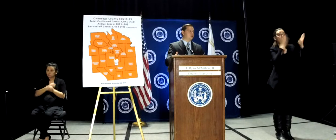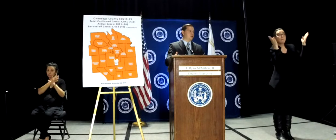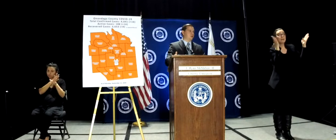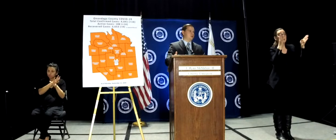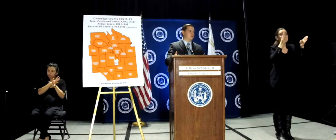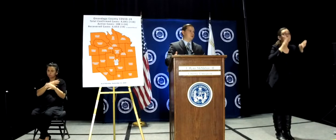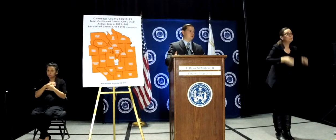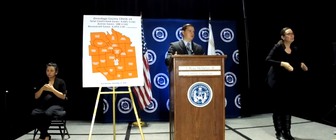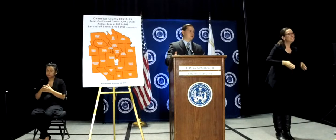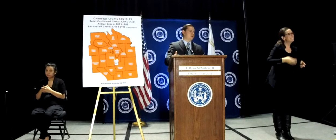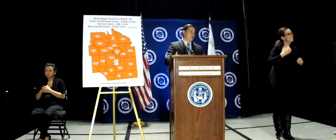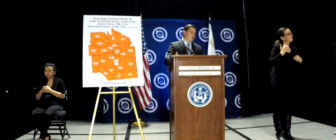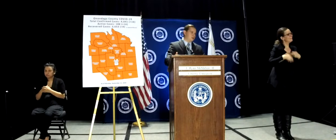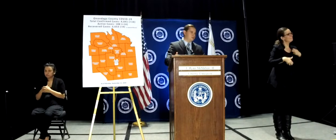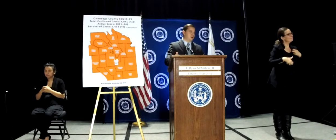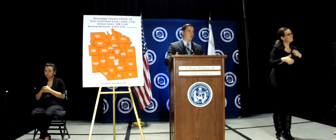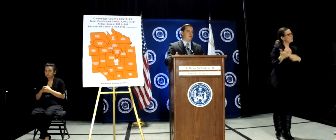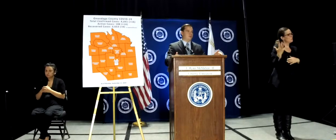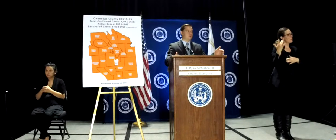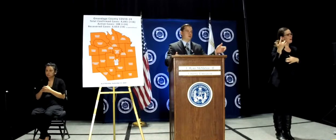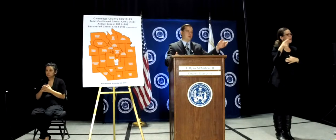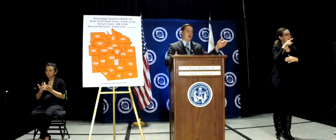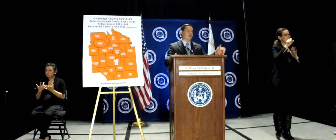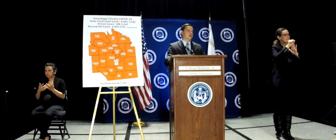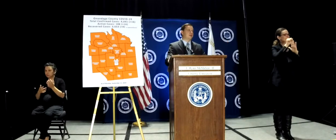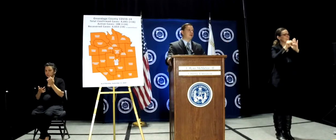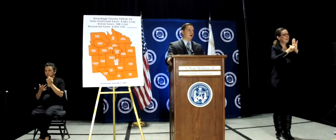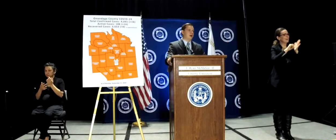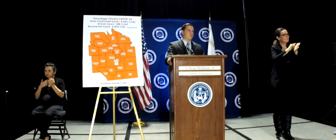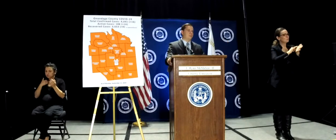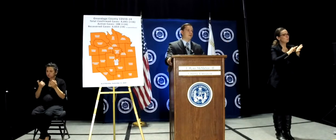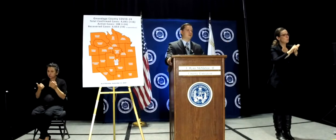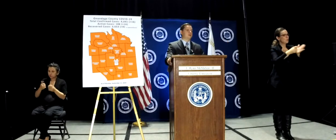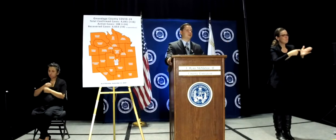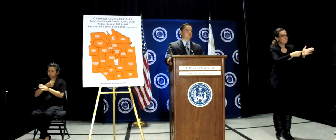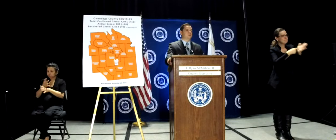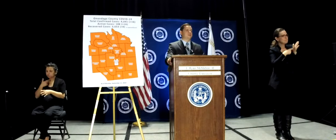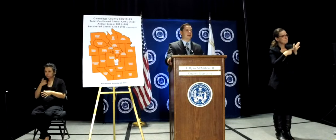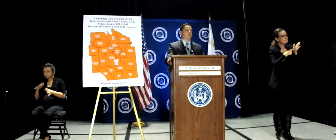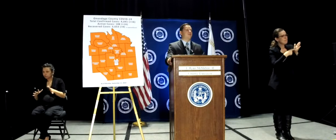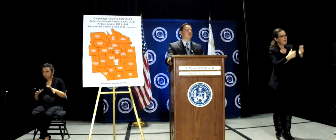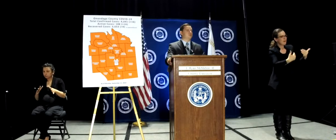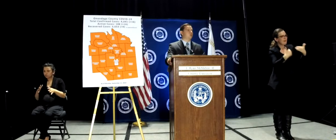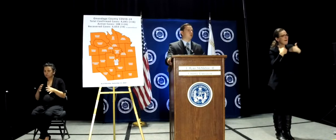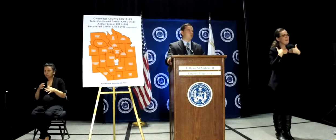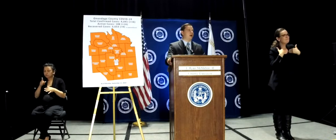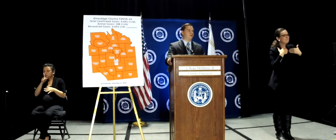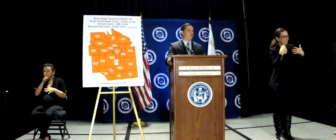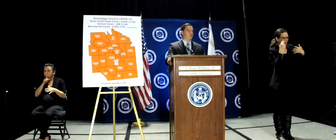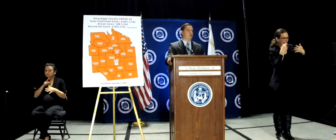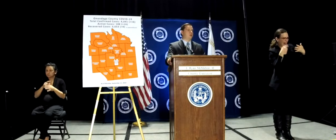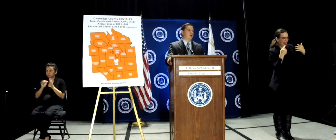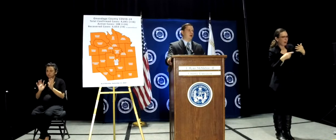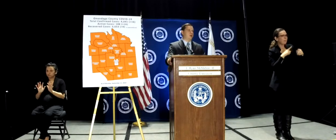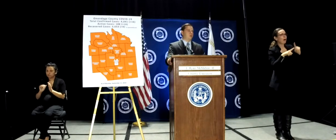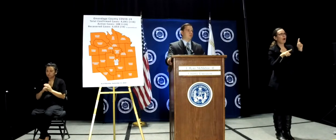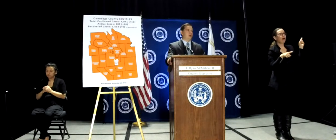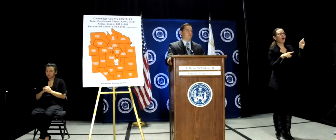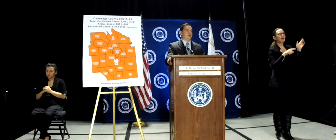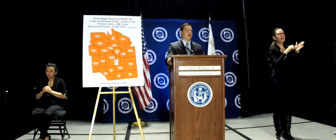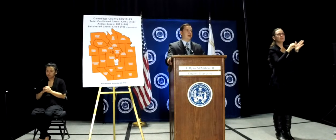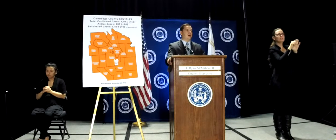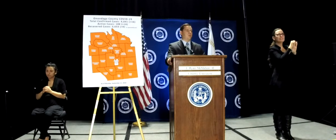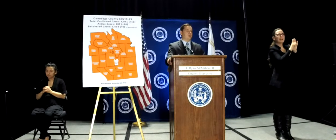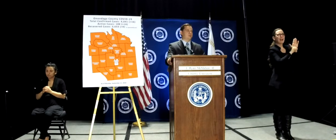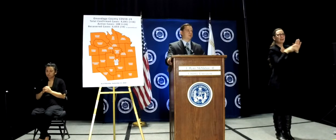state of New York is cutting us and our revenues are lagging in the timely fashion the way we want to. We